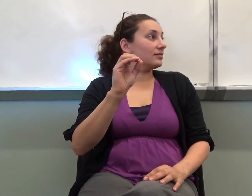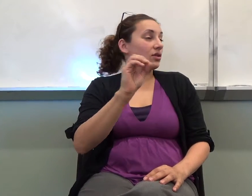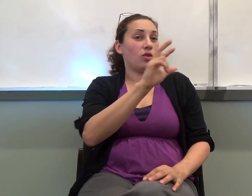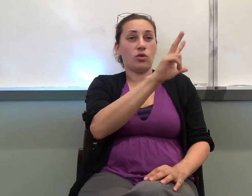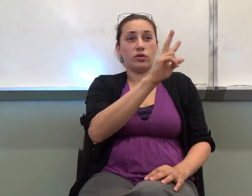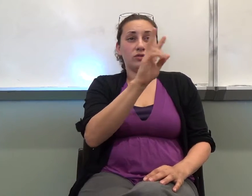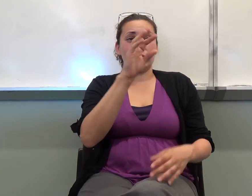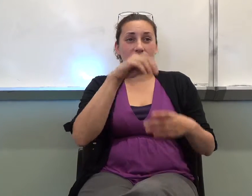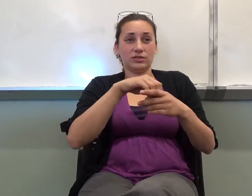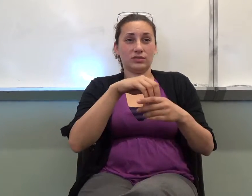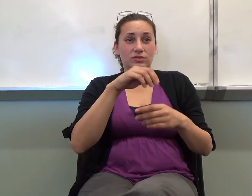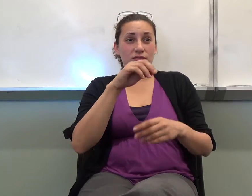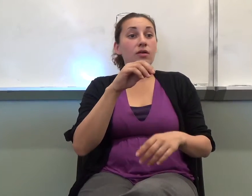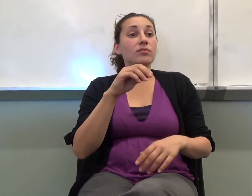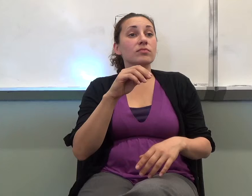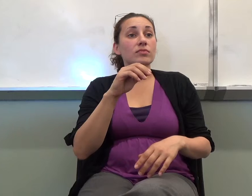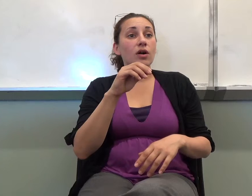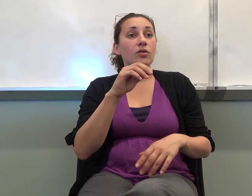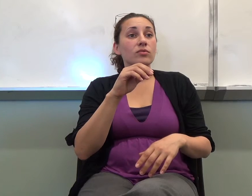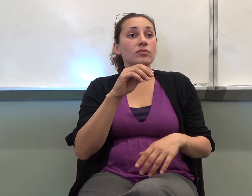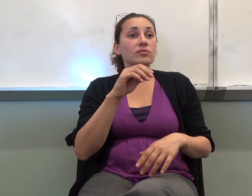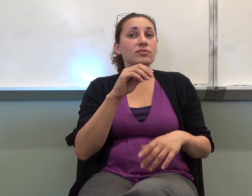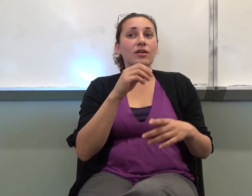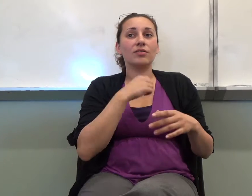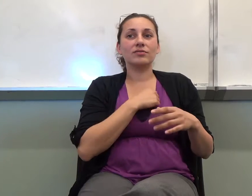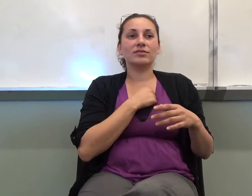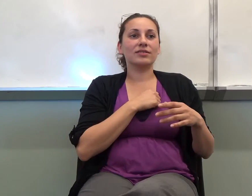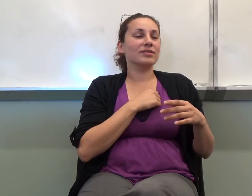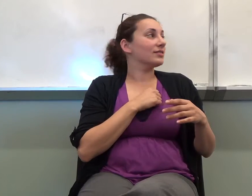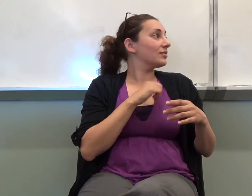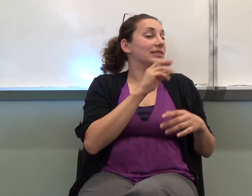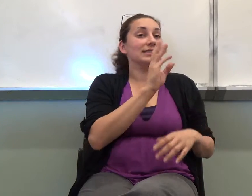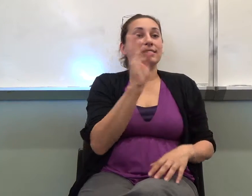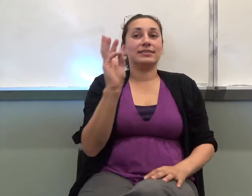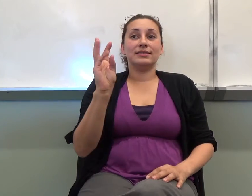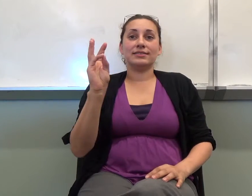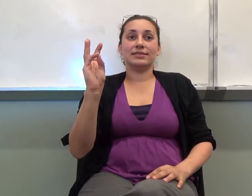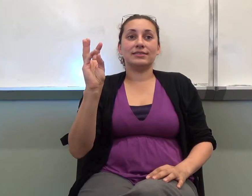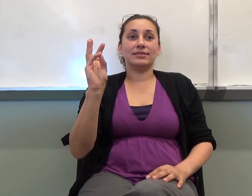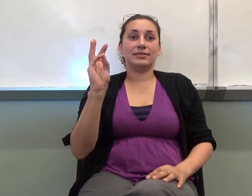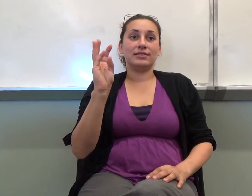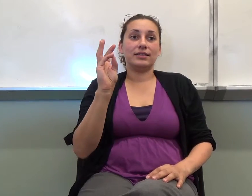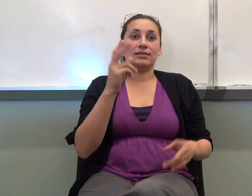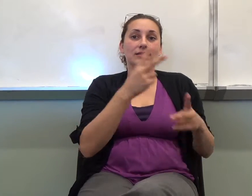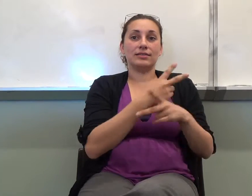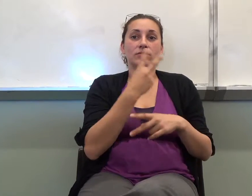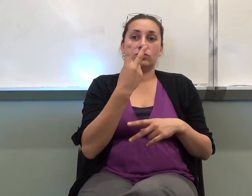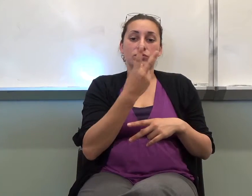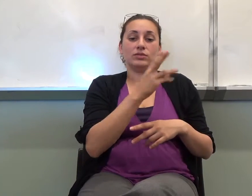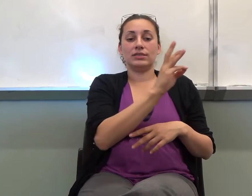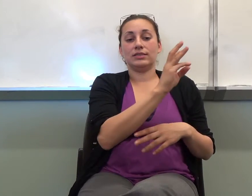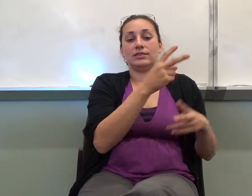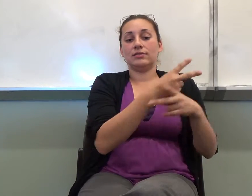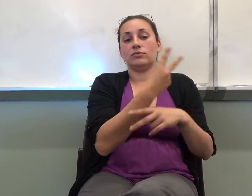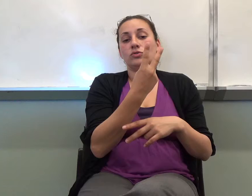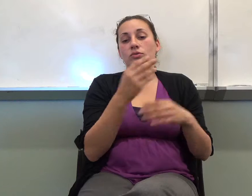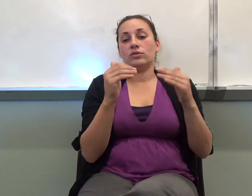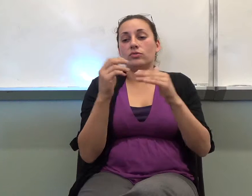7 maybe? 6? Okay. 6 times 2 is 12. 18,